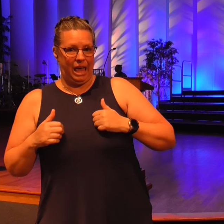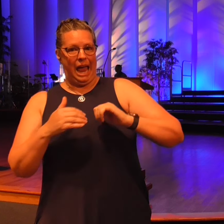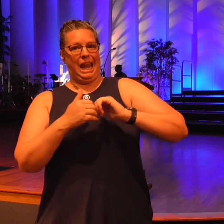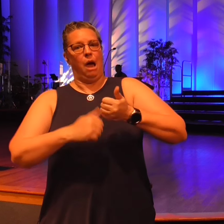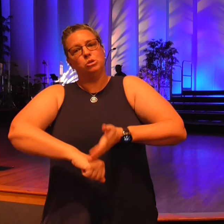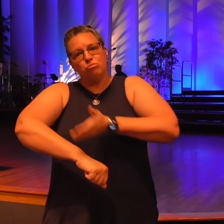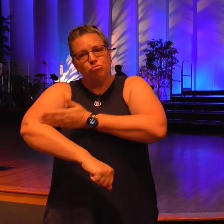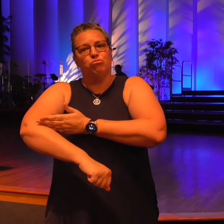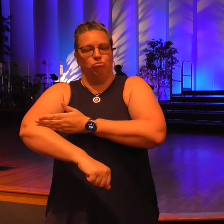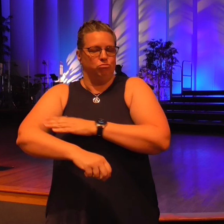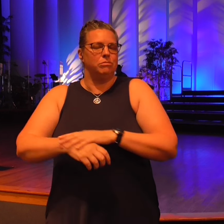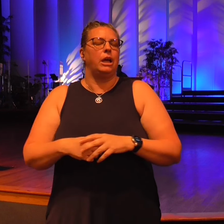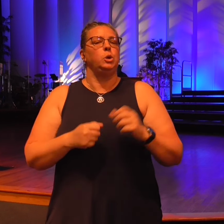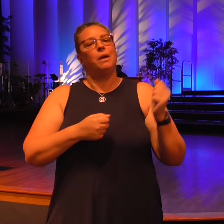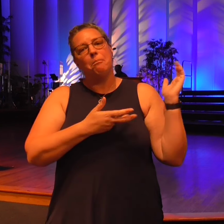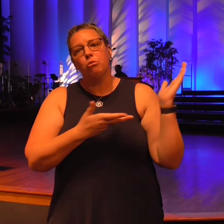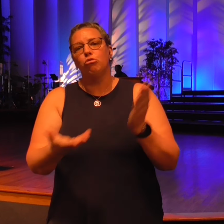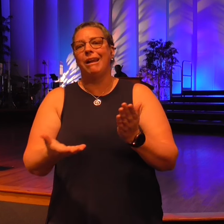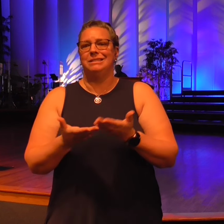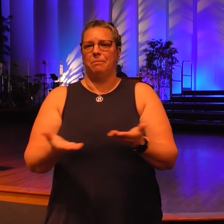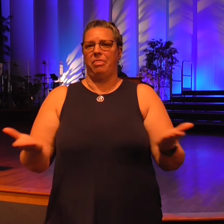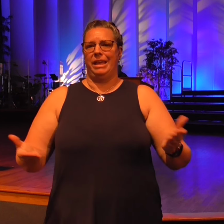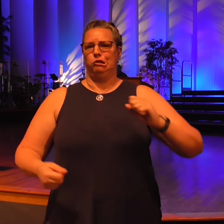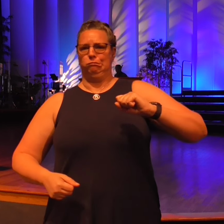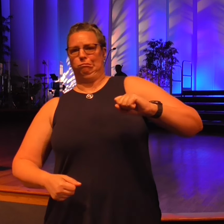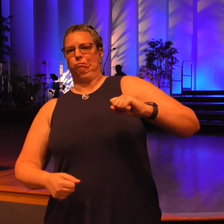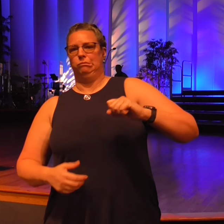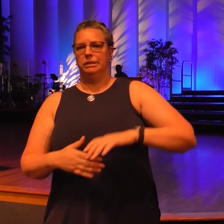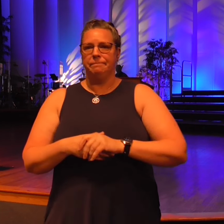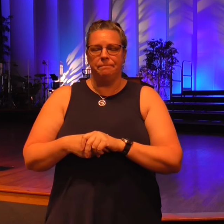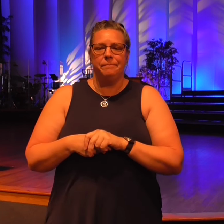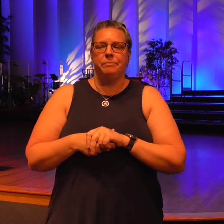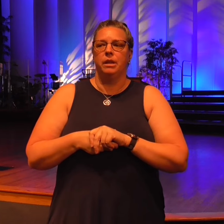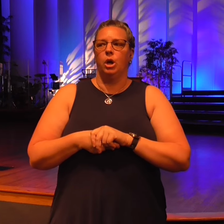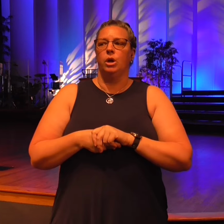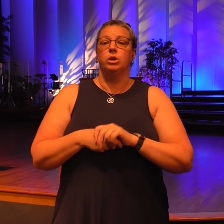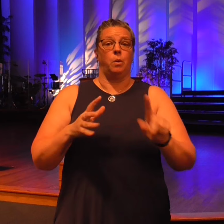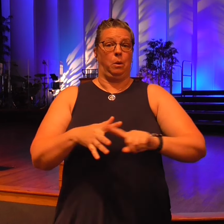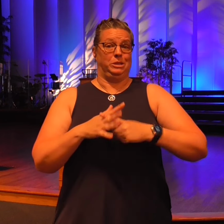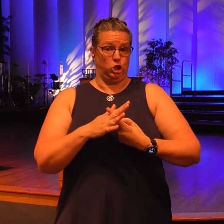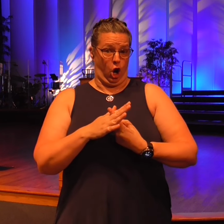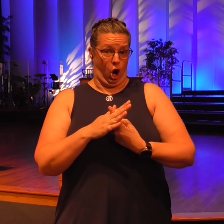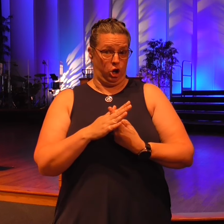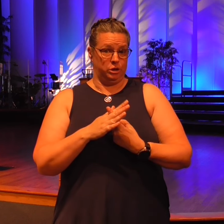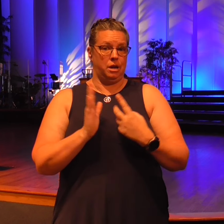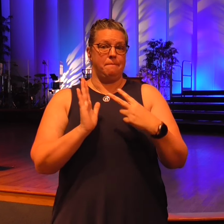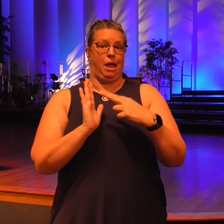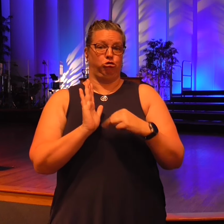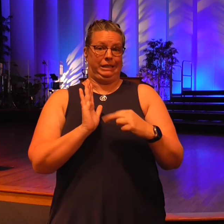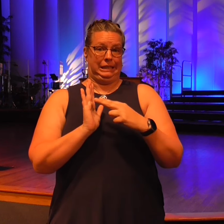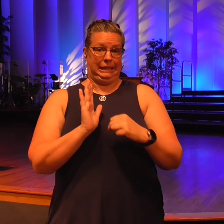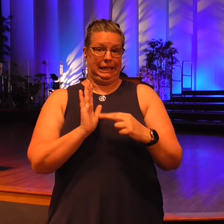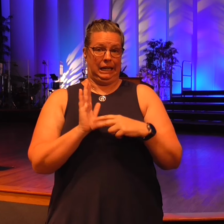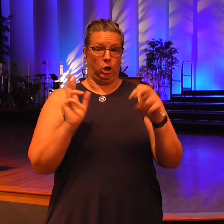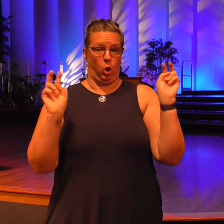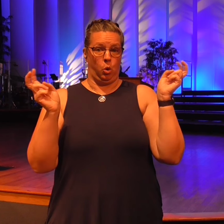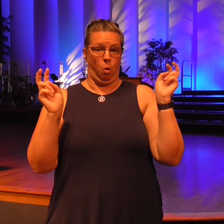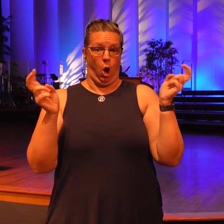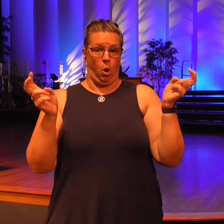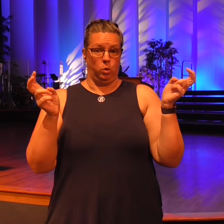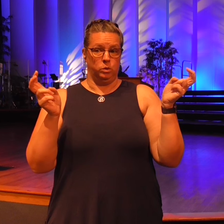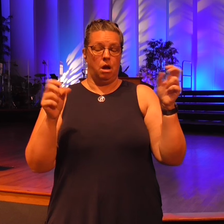some of those things that maybe you've pushed away. But I want to start by reading you a quote